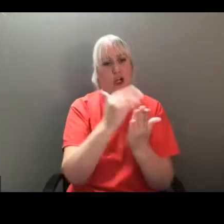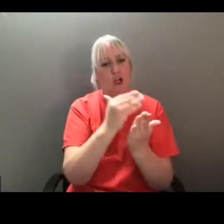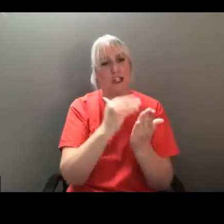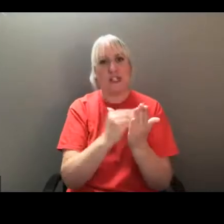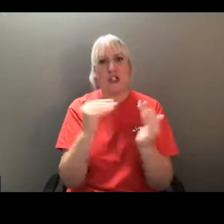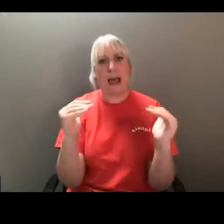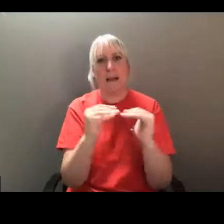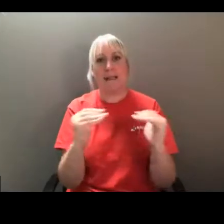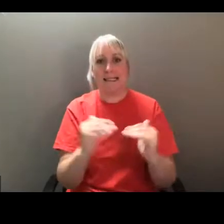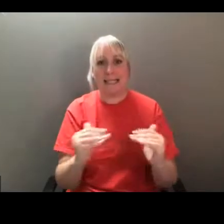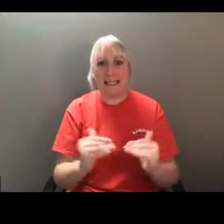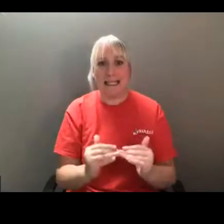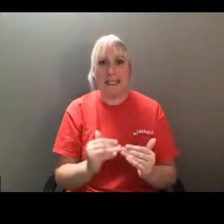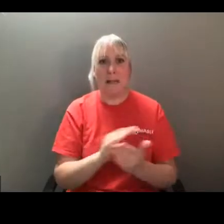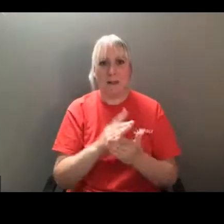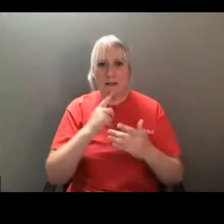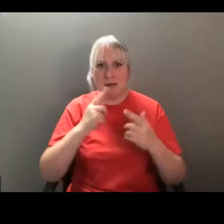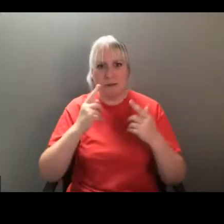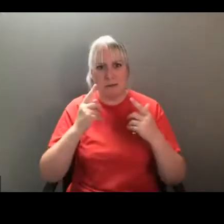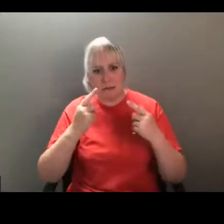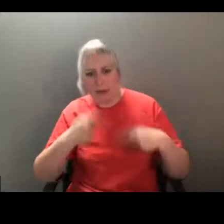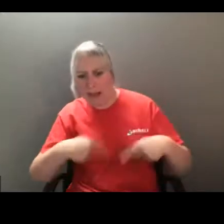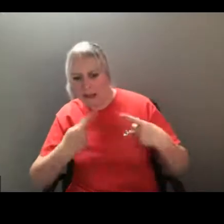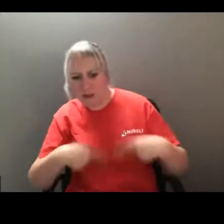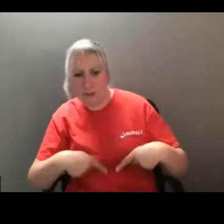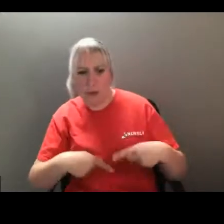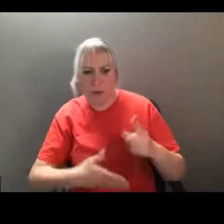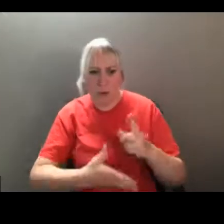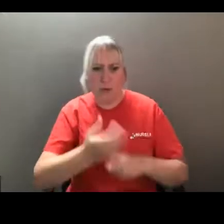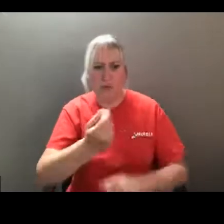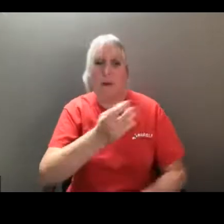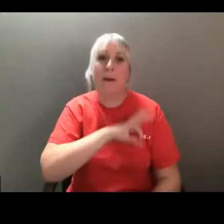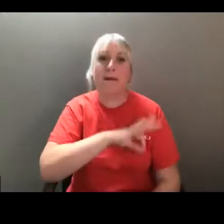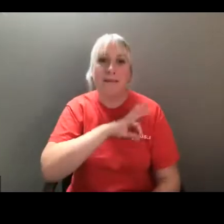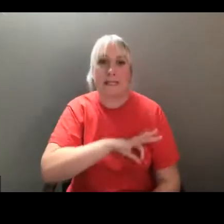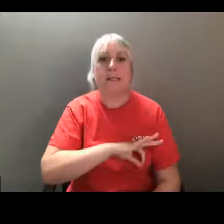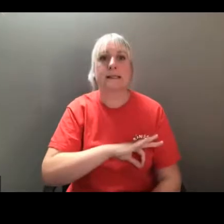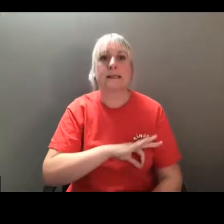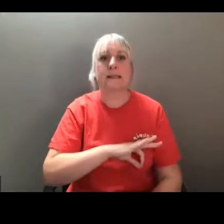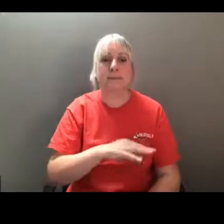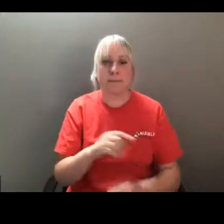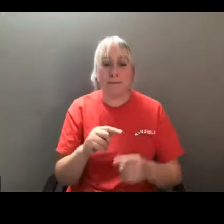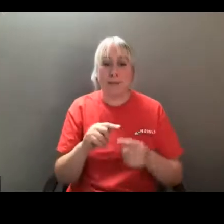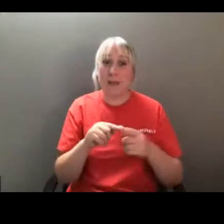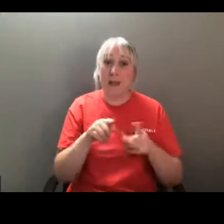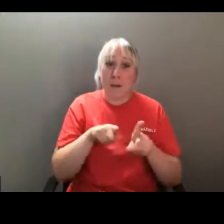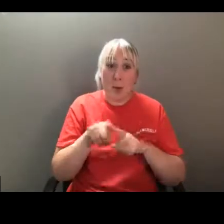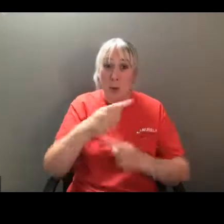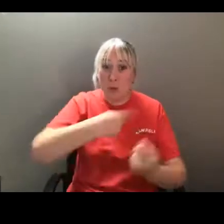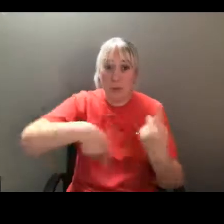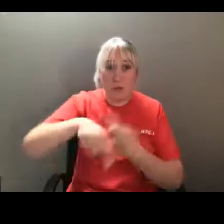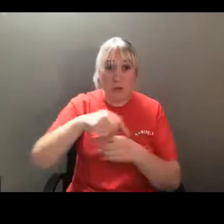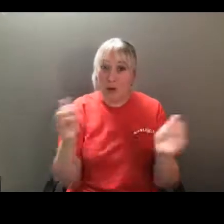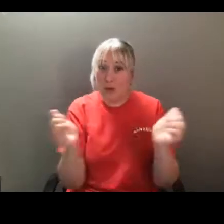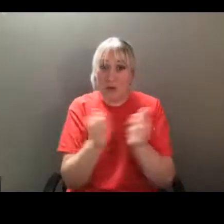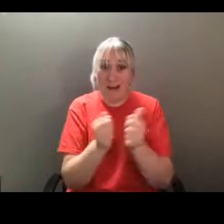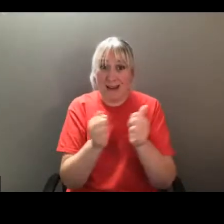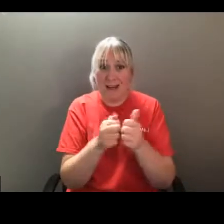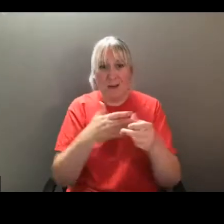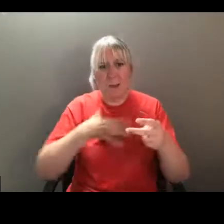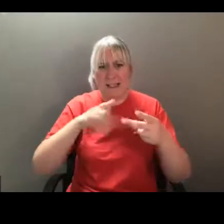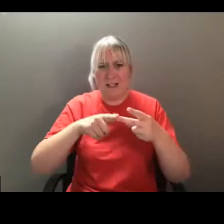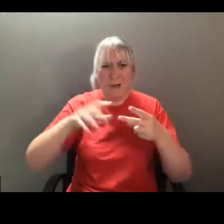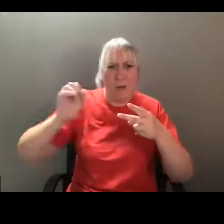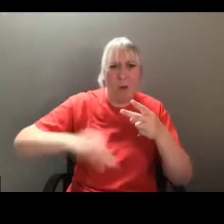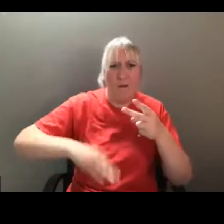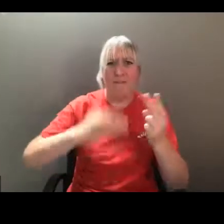you eligible for benefits and the actions you have to take to continue to receive them. Most of us are in agreement, an end to conditionality